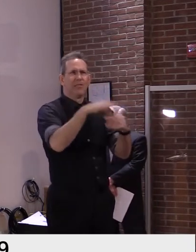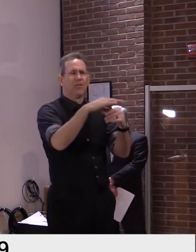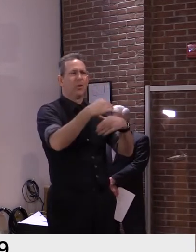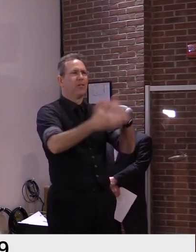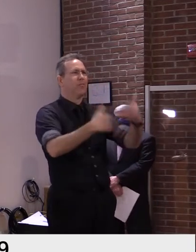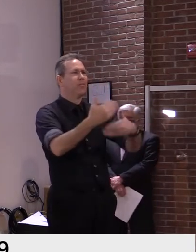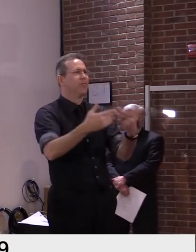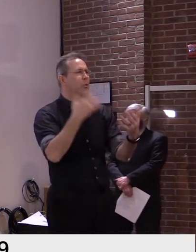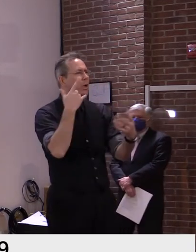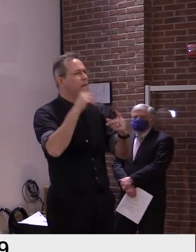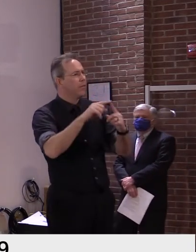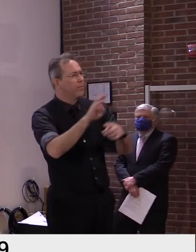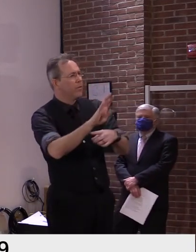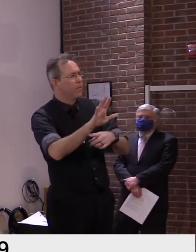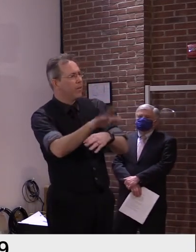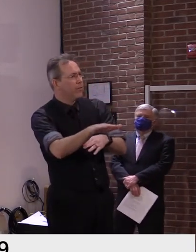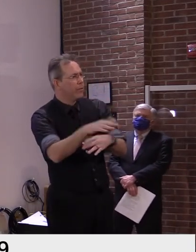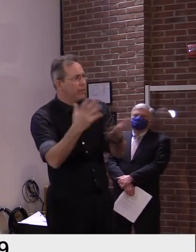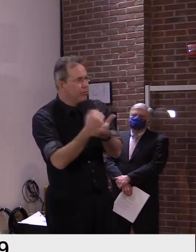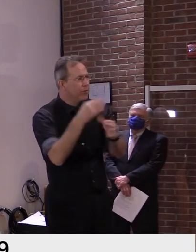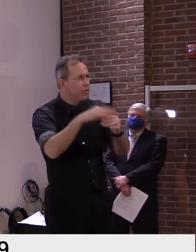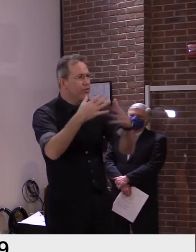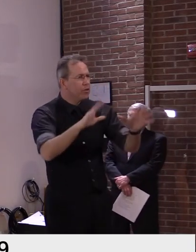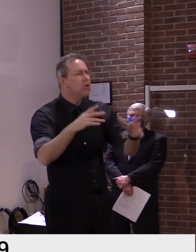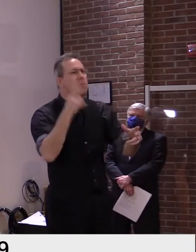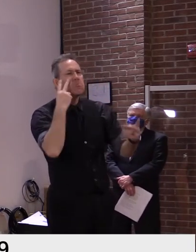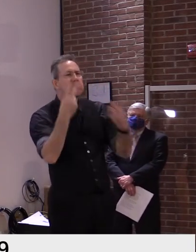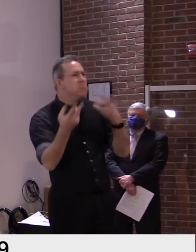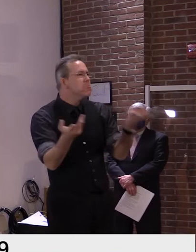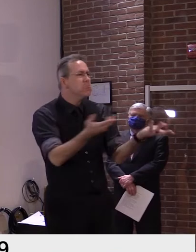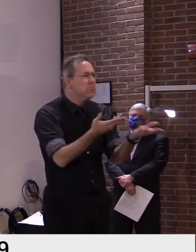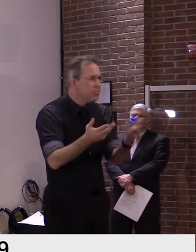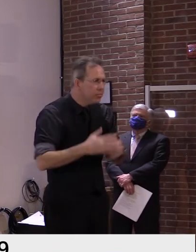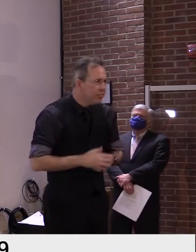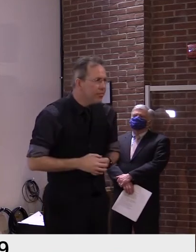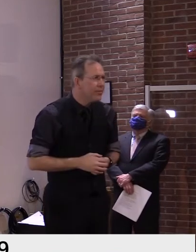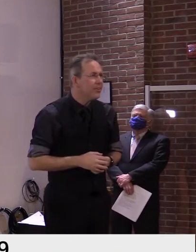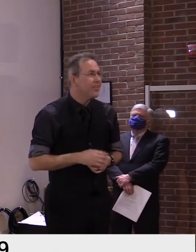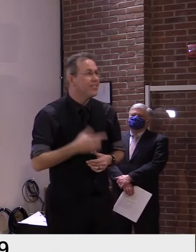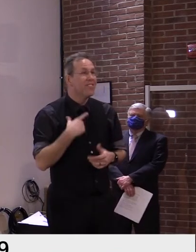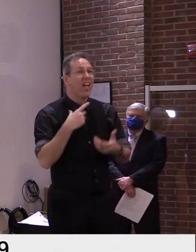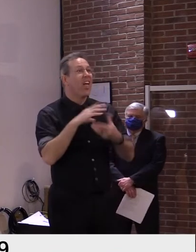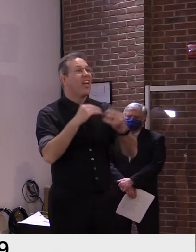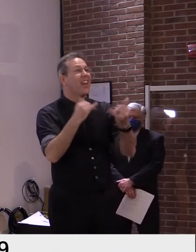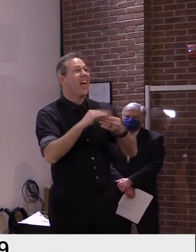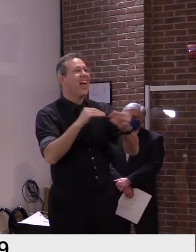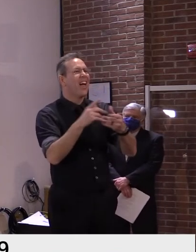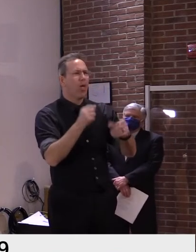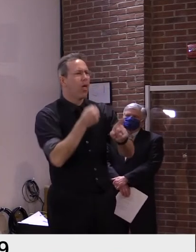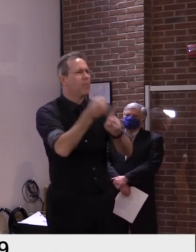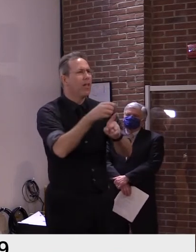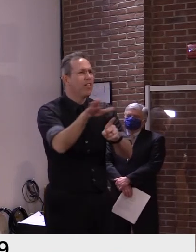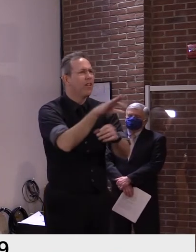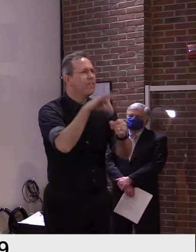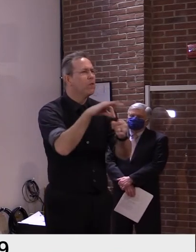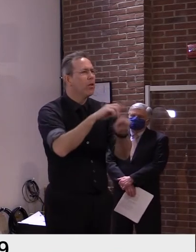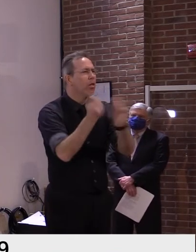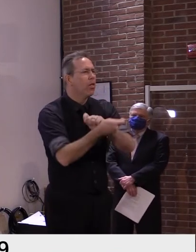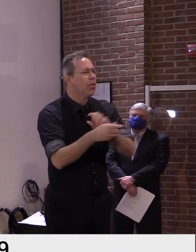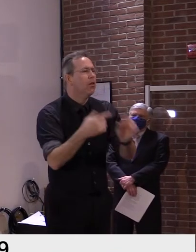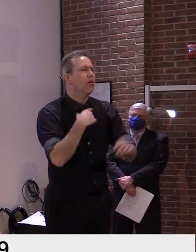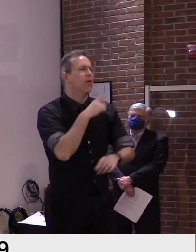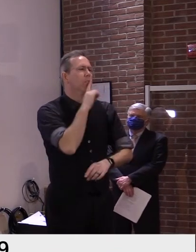I don't mind sharing the information, but I don't want to do it soon before the majority of people have a chance to